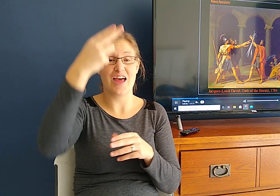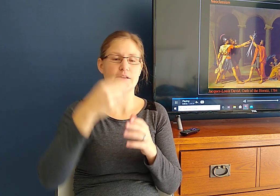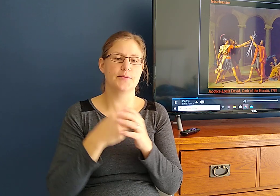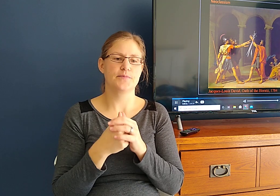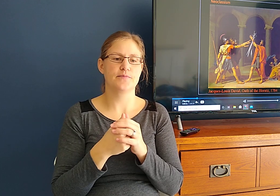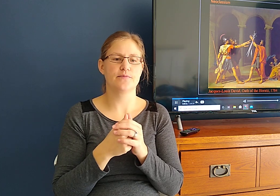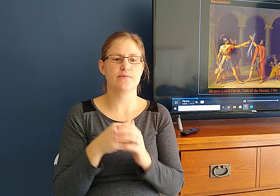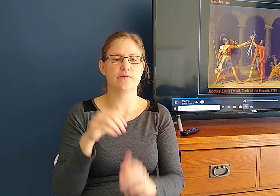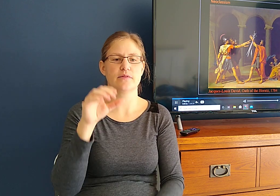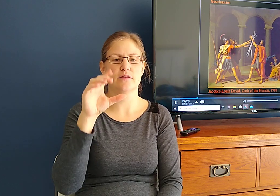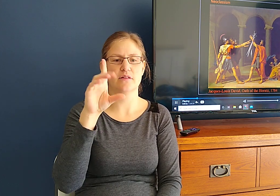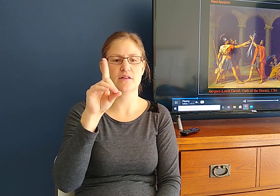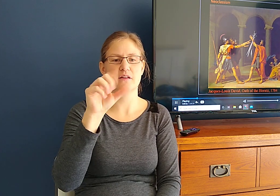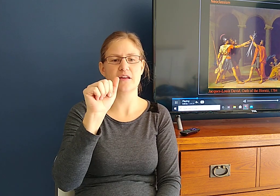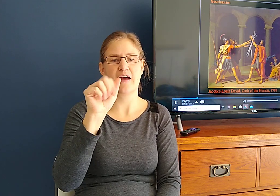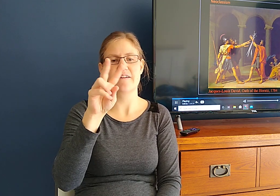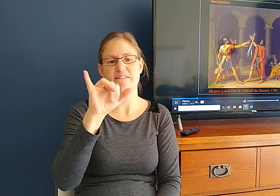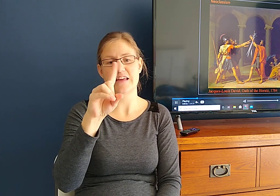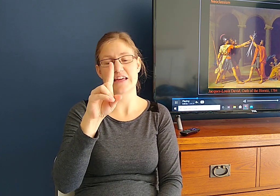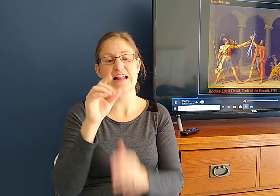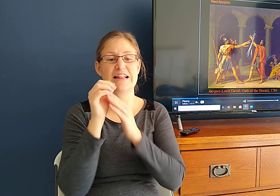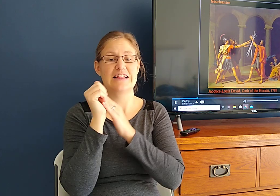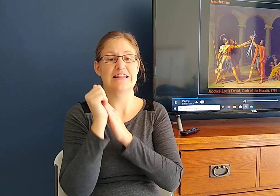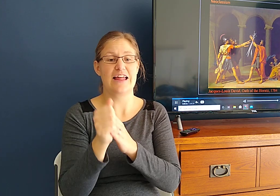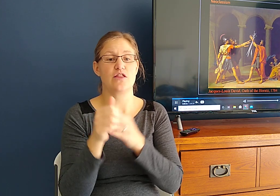David led the way to revolutions in both art and